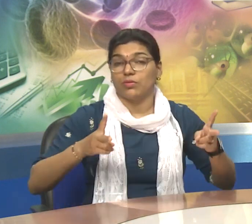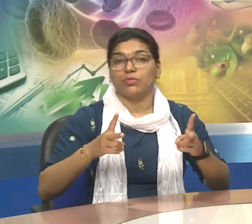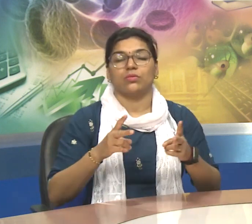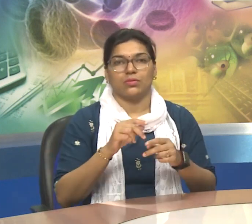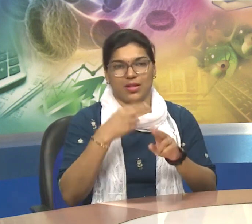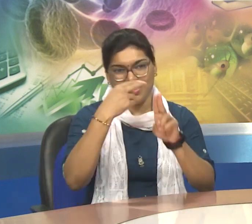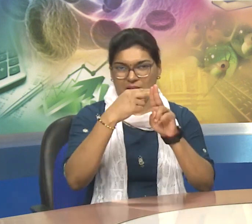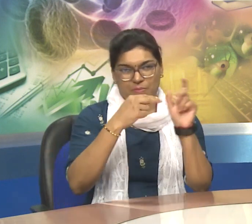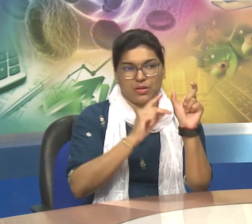Caste.